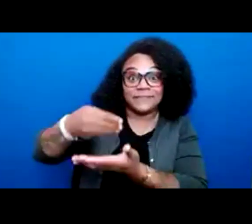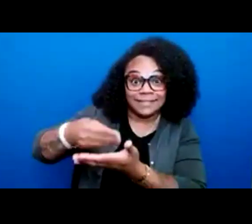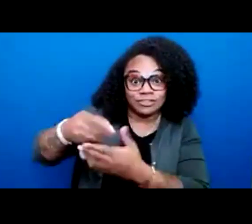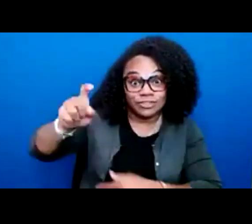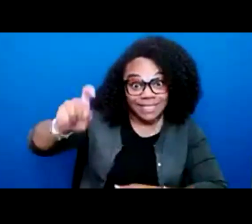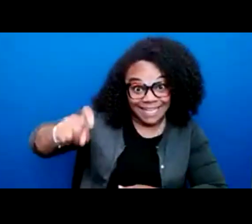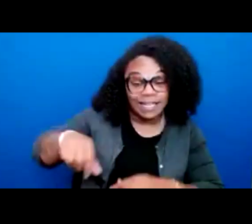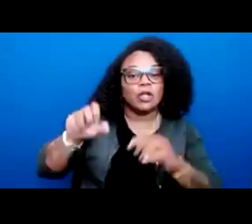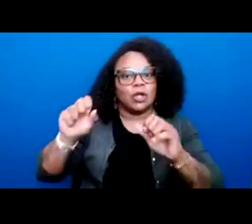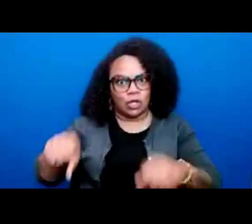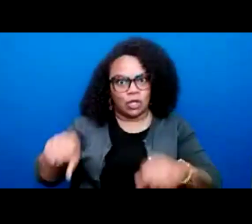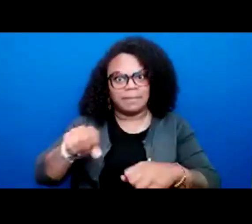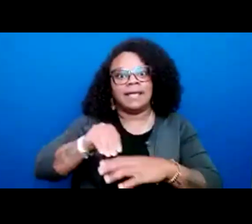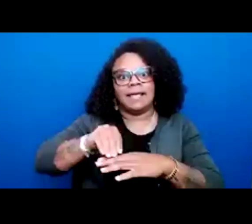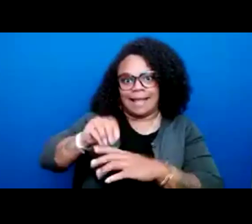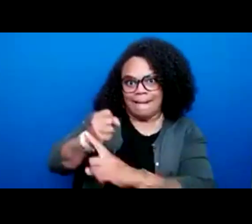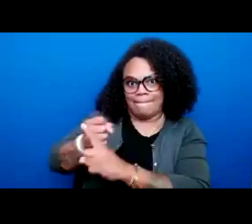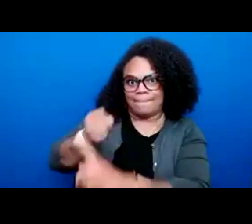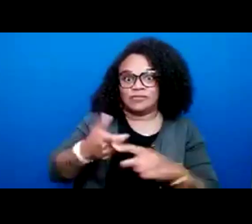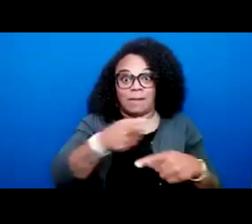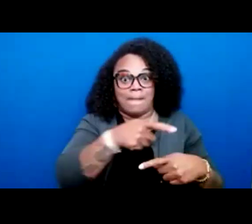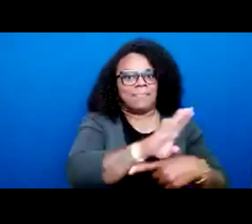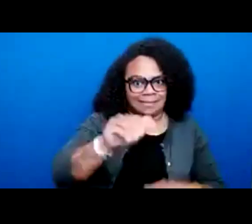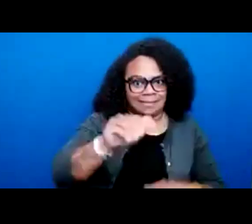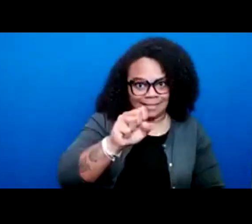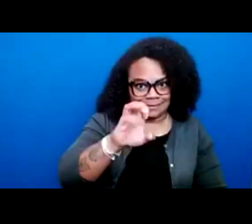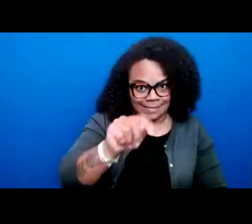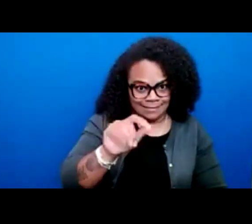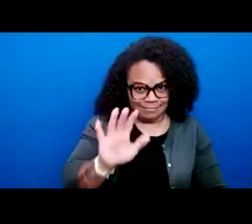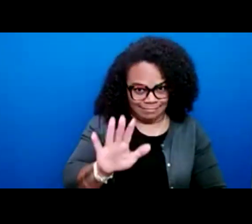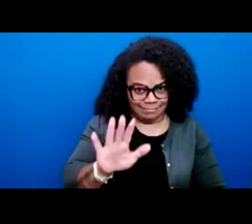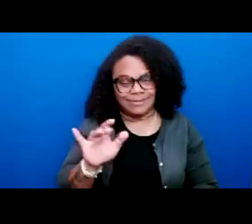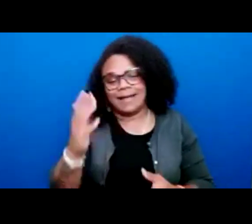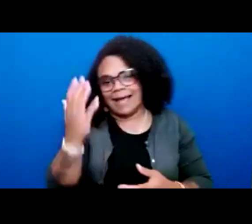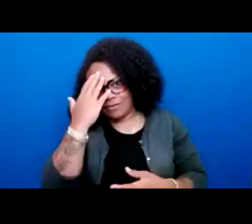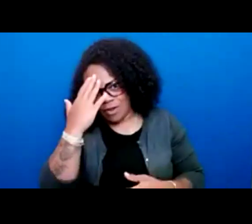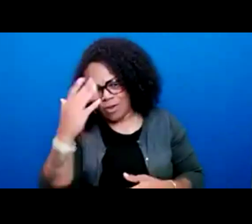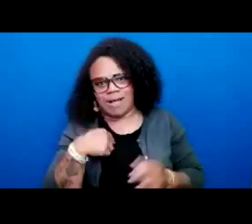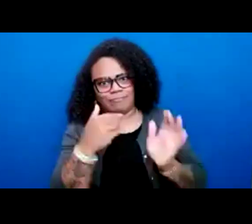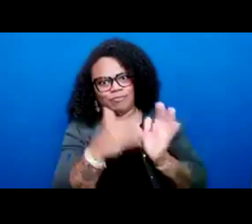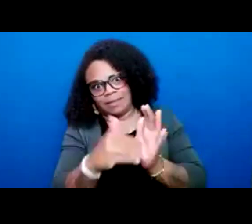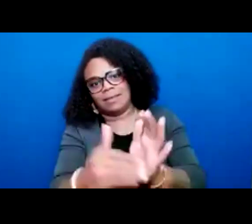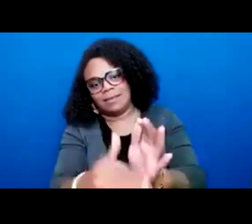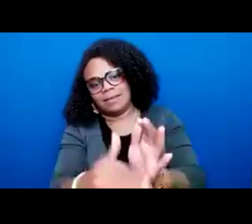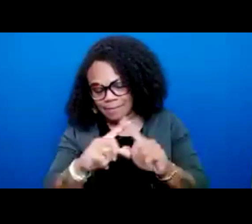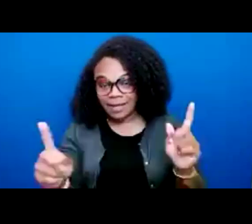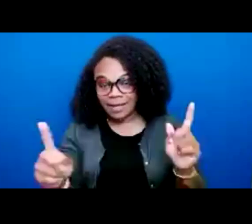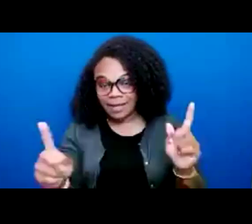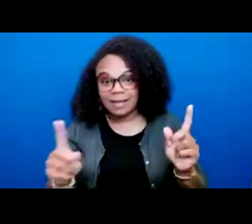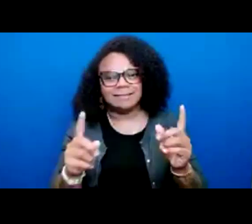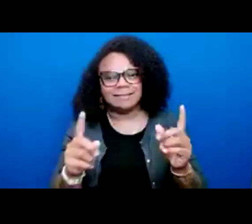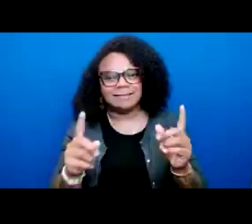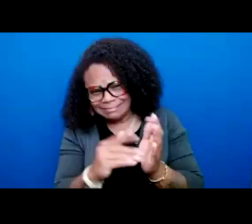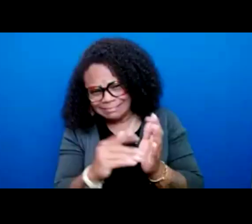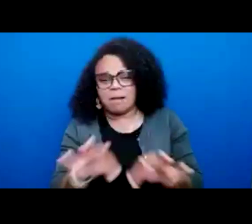business assets. And so that's why I feel like a broken record, it's really important to talk with a benefit planner about your unique